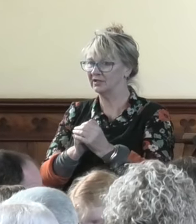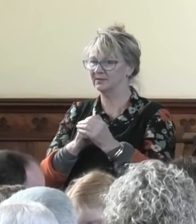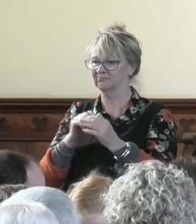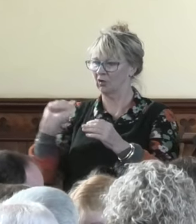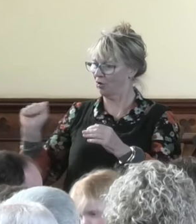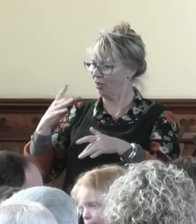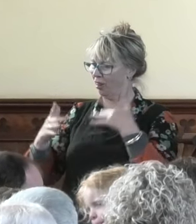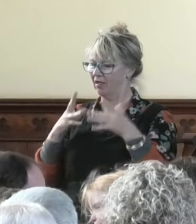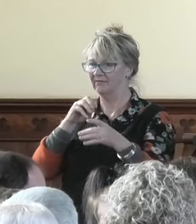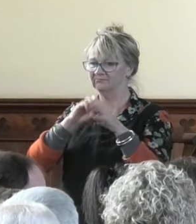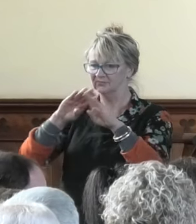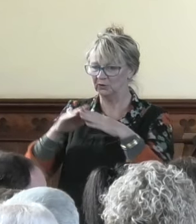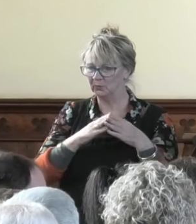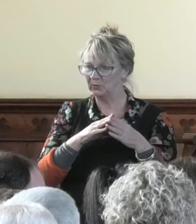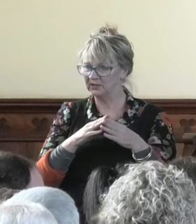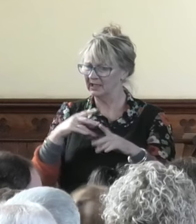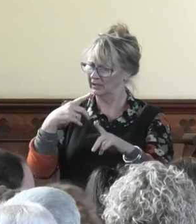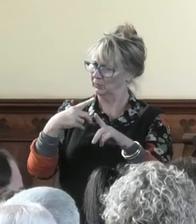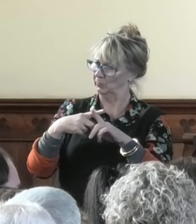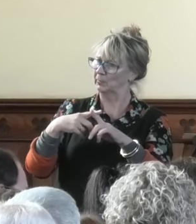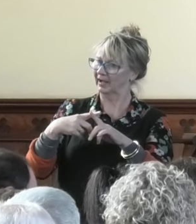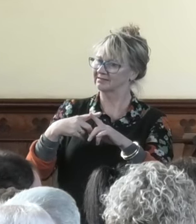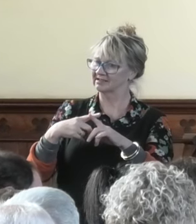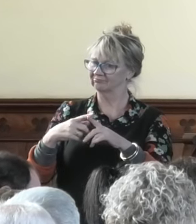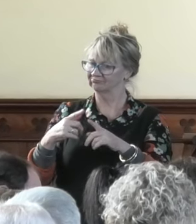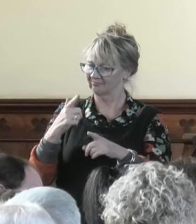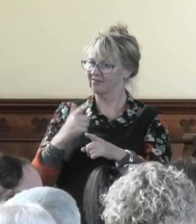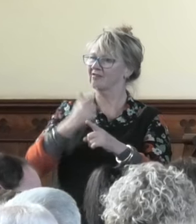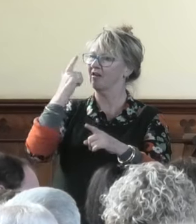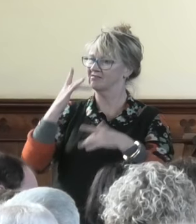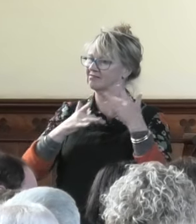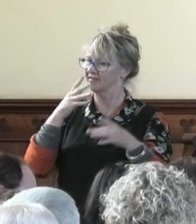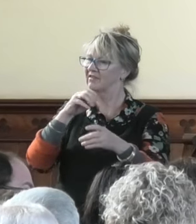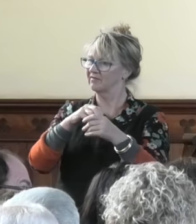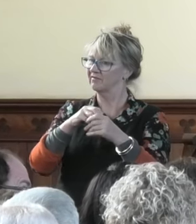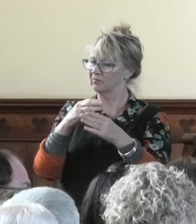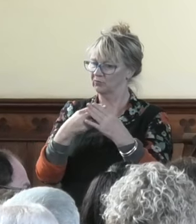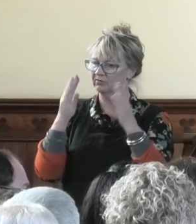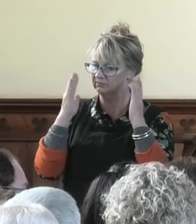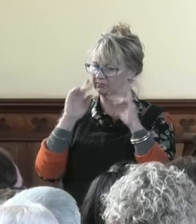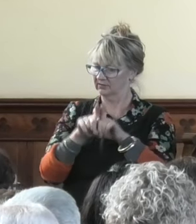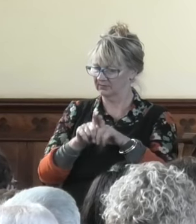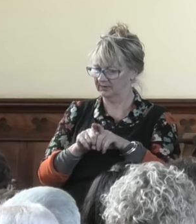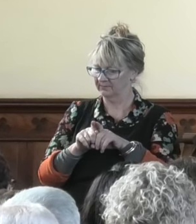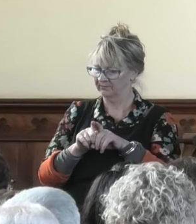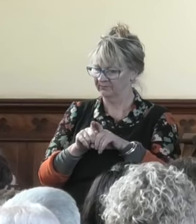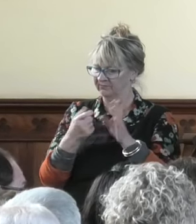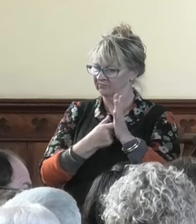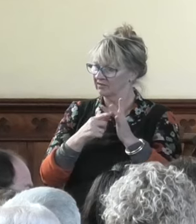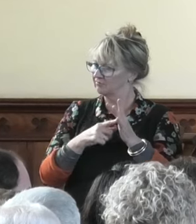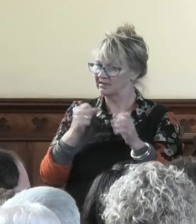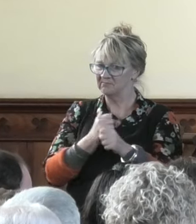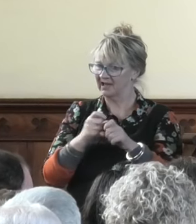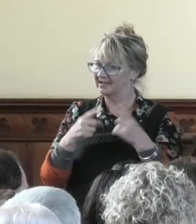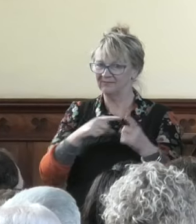the church, and the kingdom of God. We celebrate the difference that she made in the lives of many people